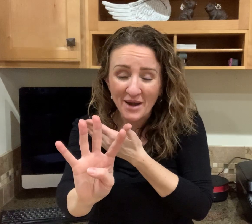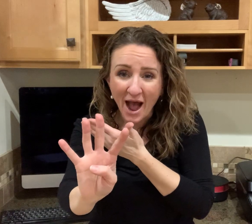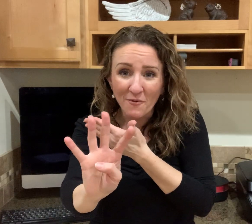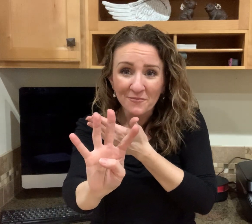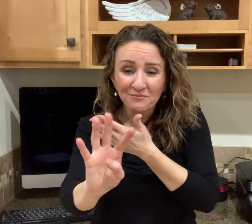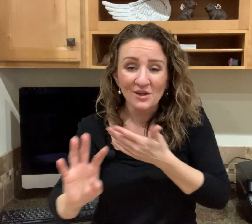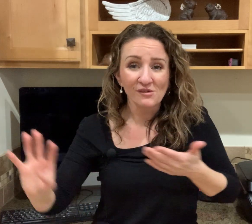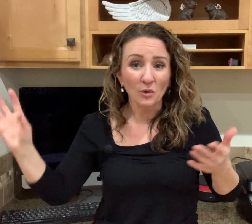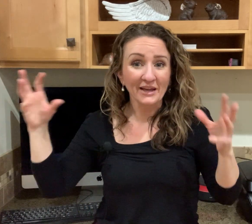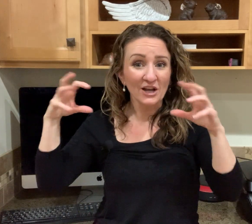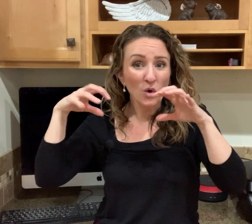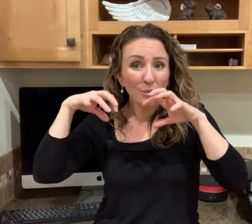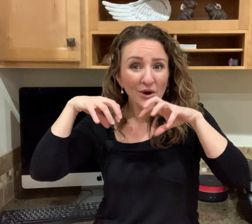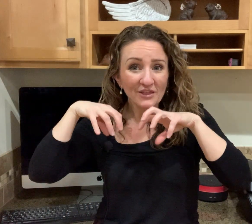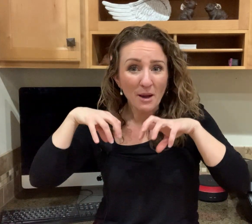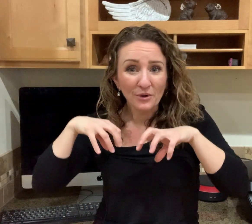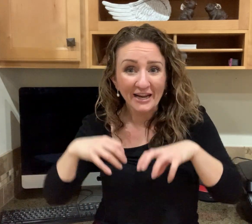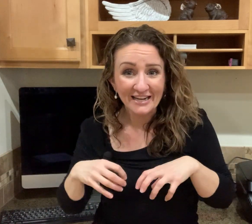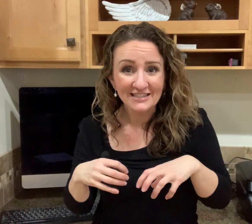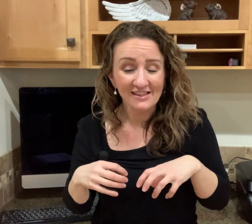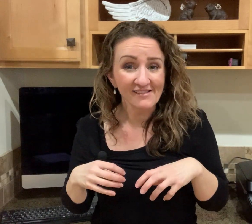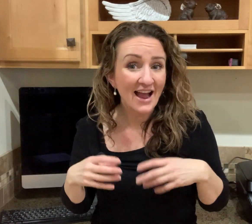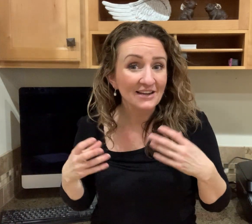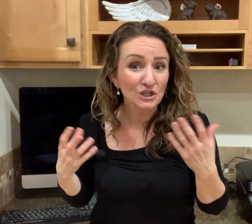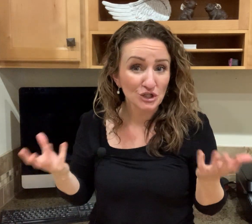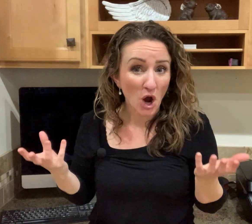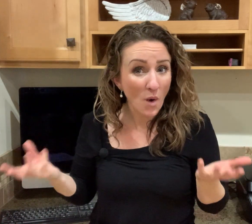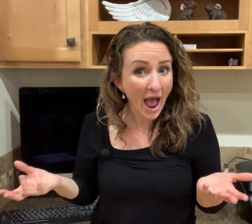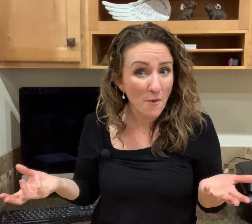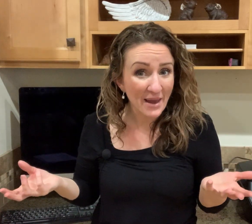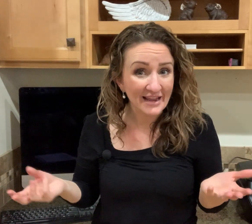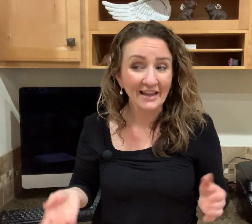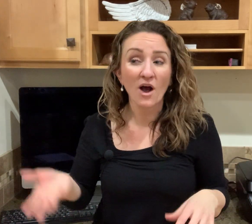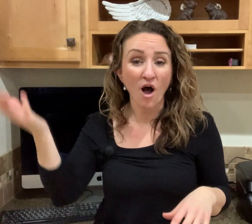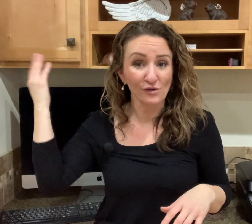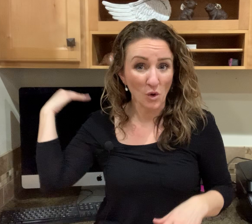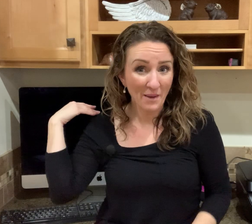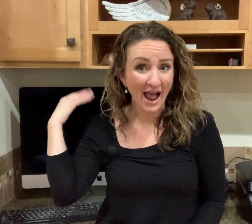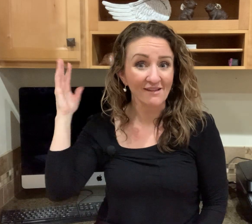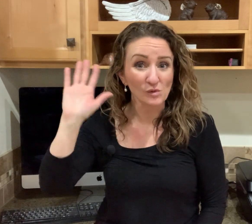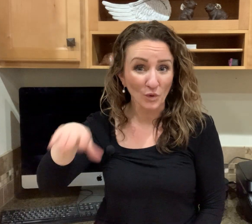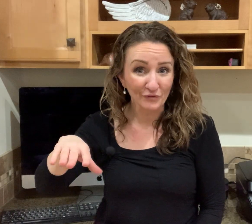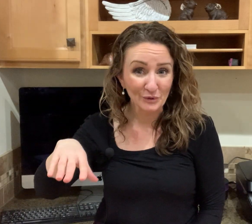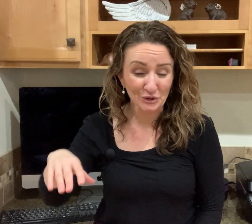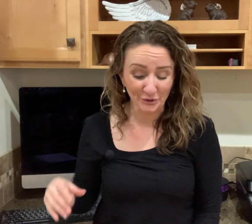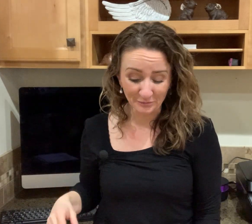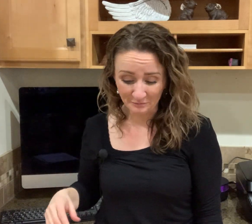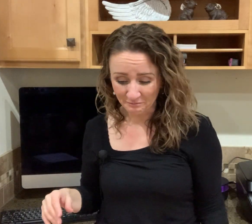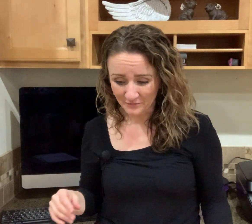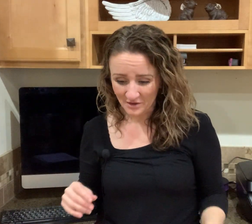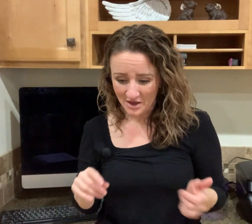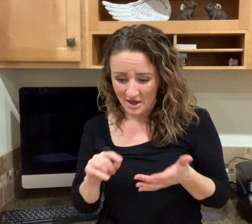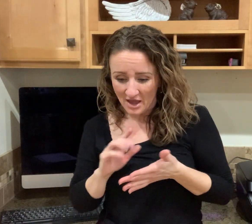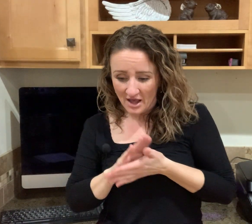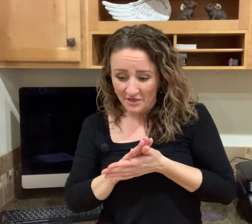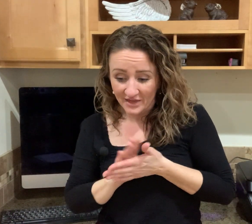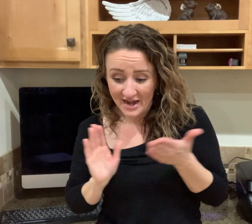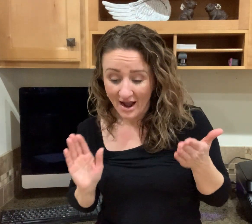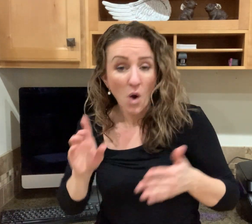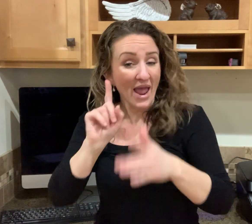now. So we can incorporate the number into the sign to show how many, also past or future. And